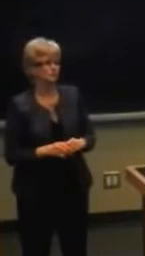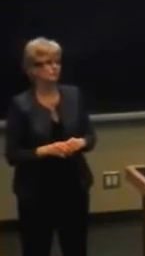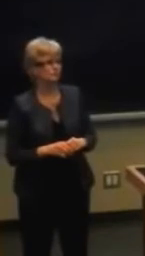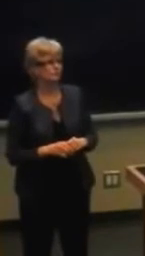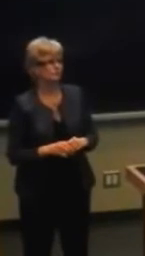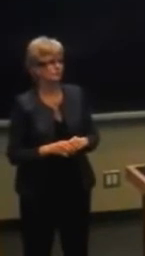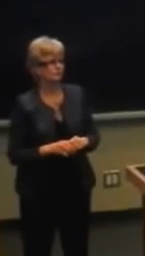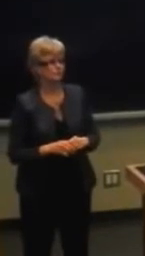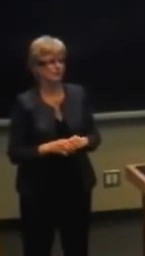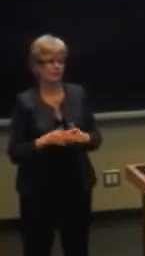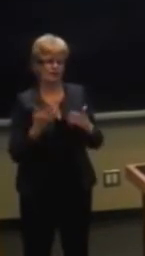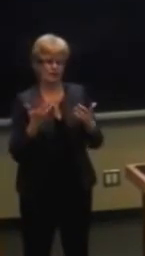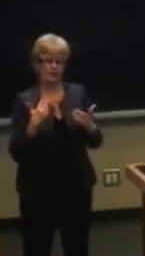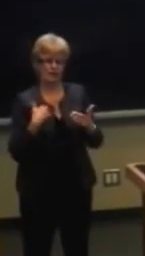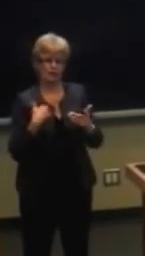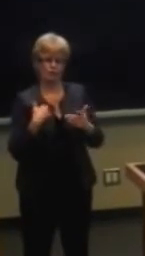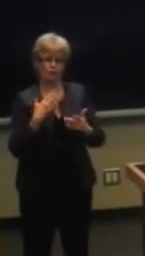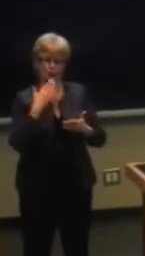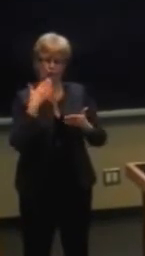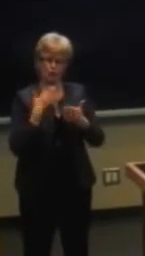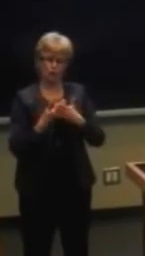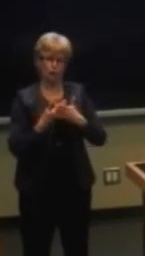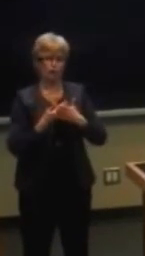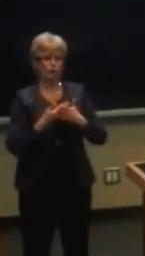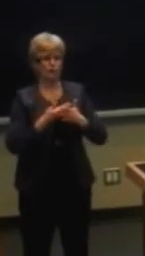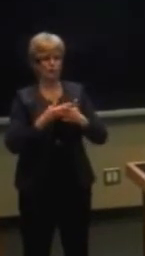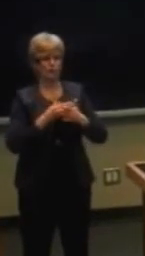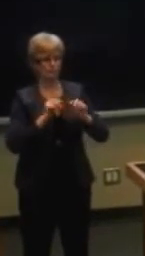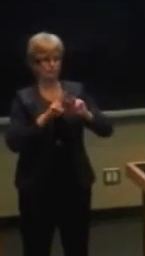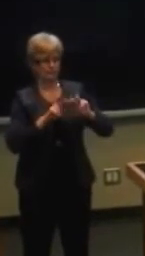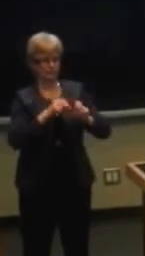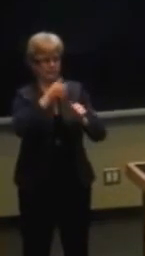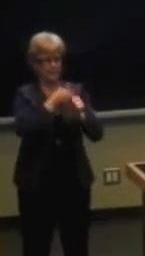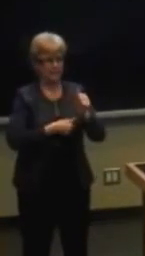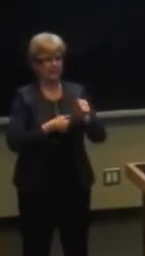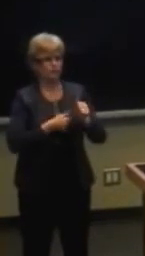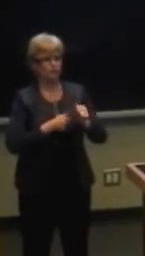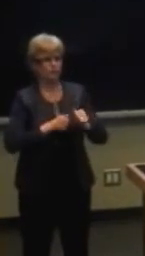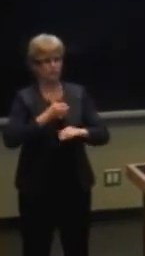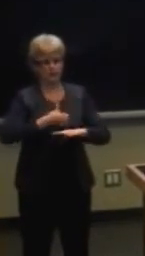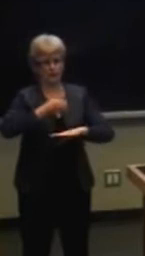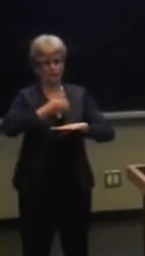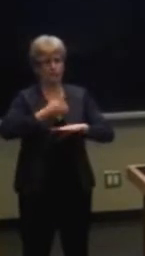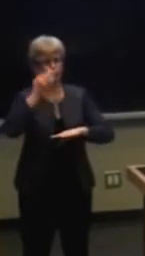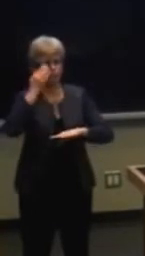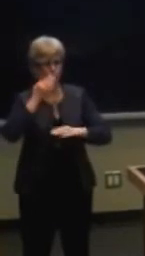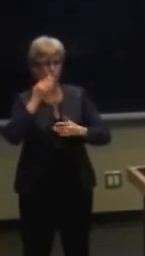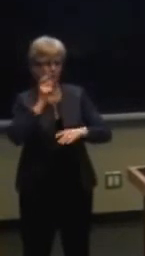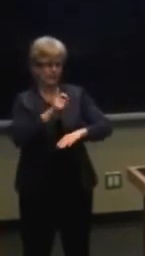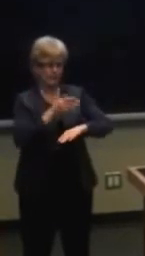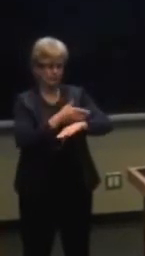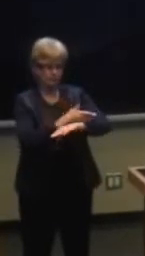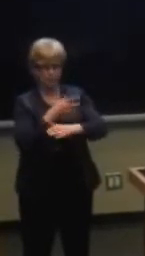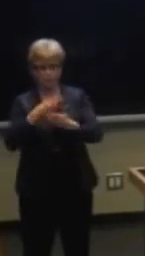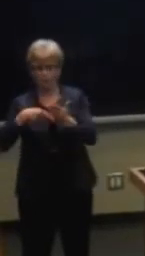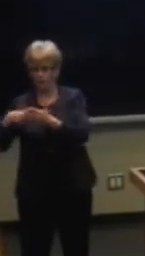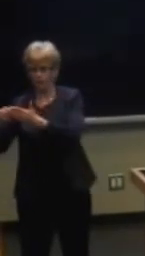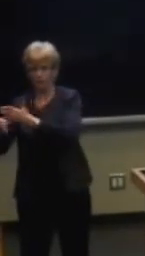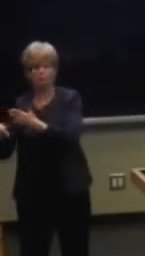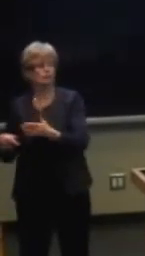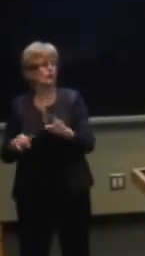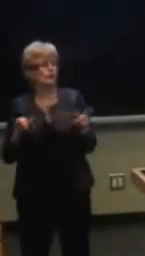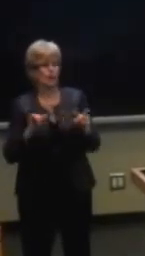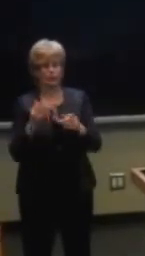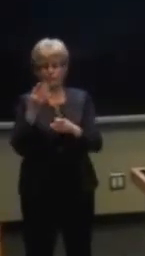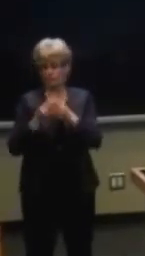we've now got a comprehensive survey of every elevator, so we know what the deficiencies are, and clearly we need to fix them. So things like